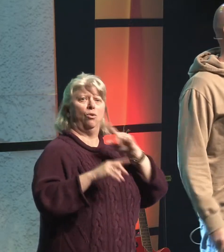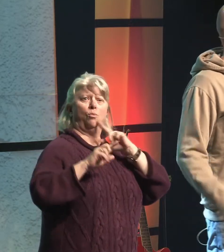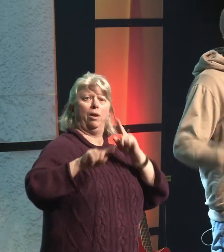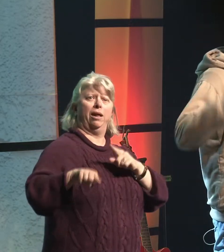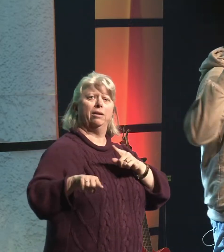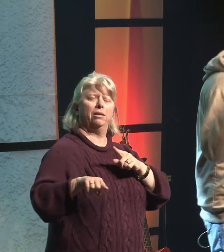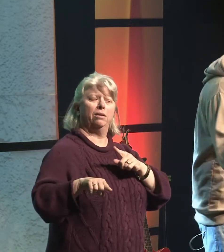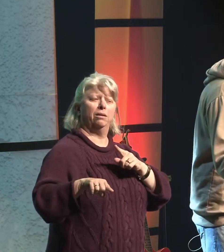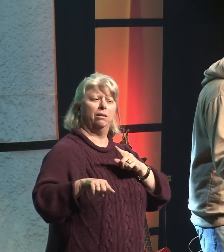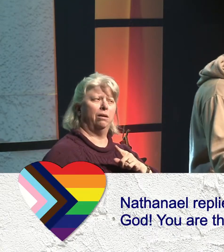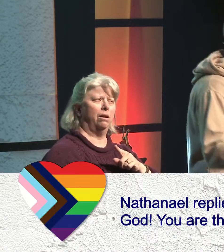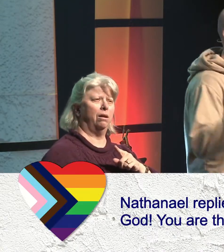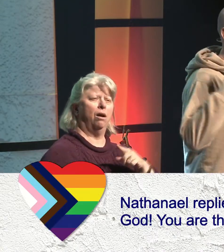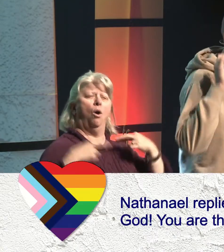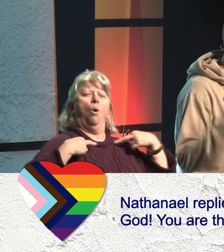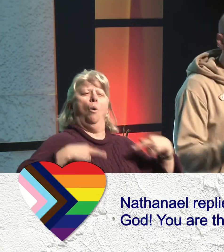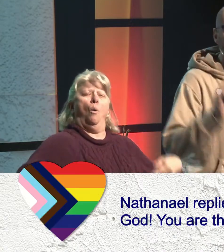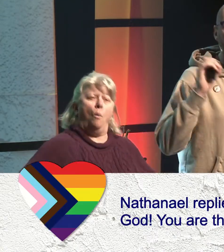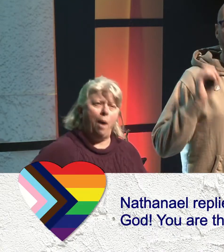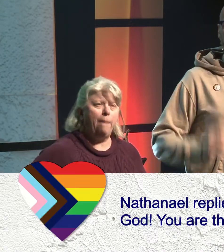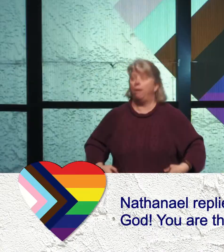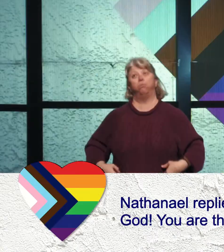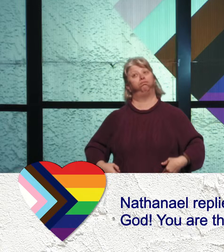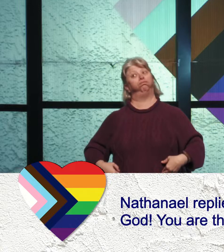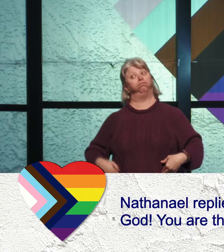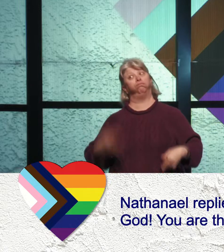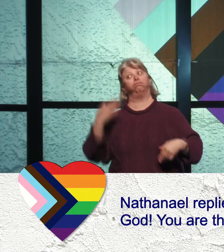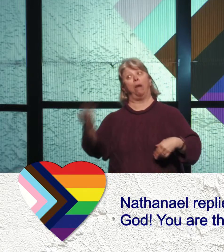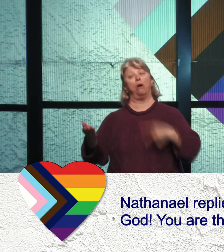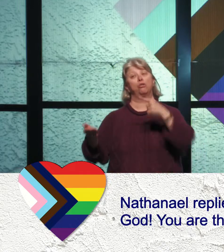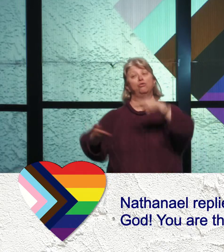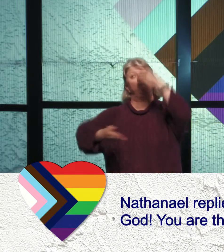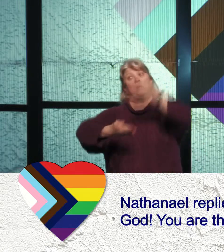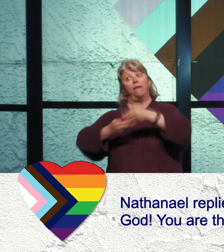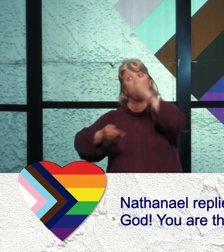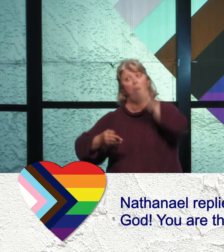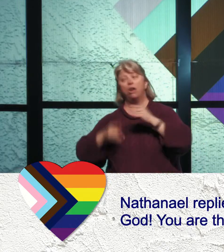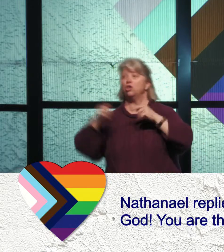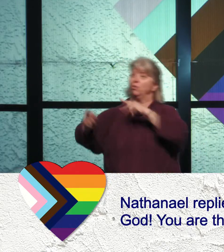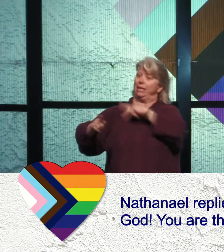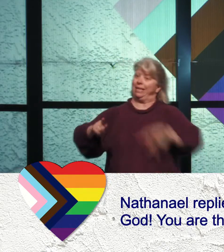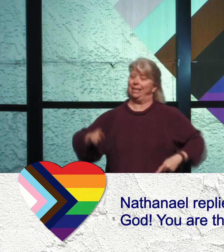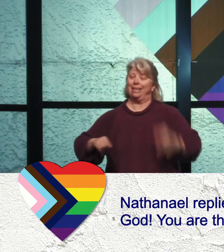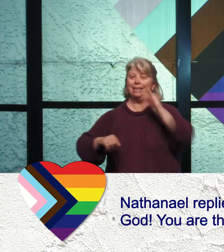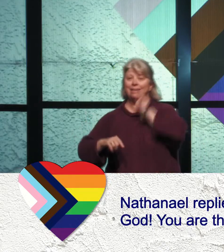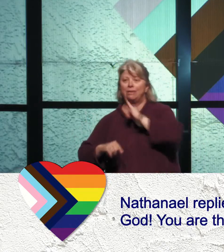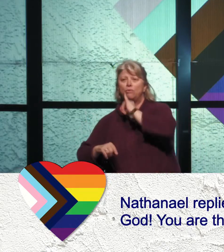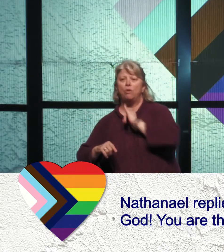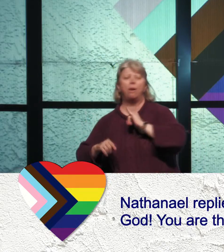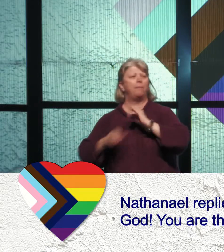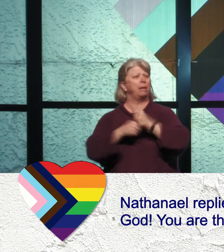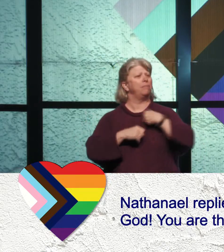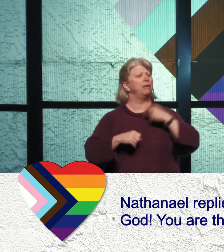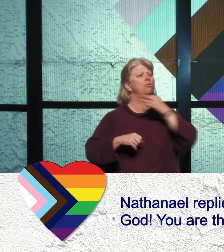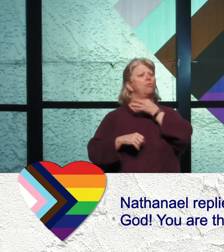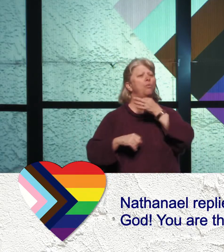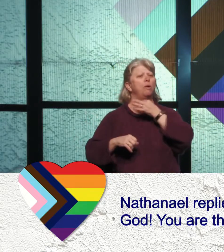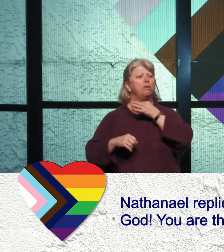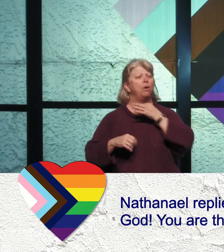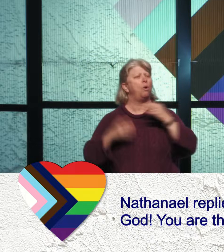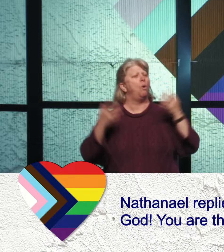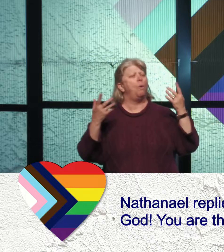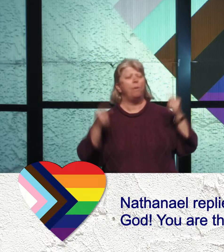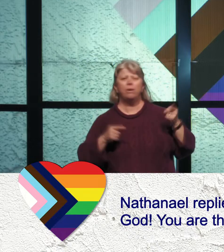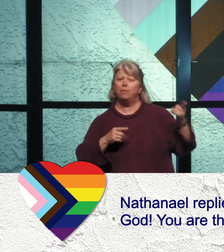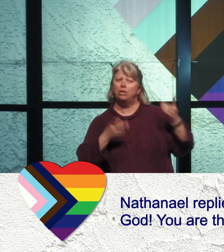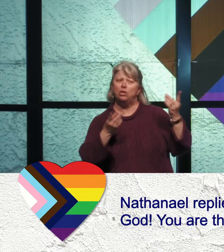replies, Rabbi, you are the Son of God. You are the King of Israel. Which makes me wonder, what was